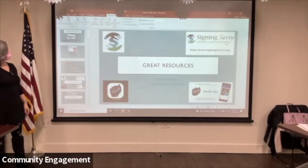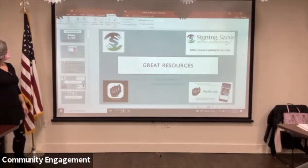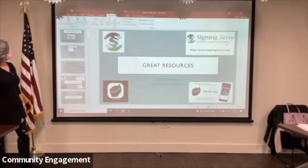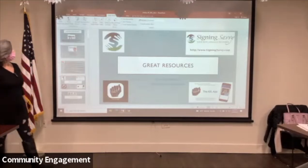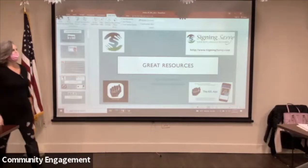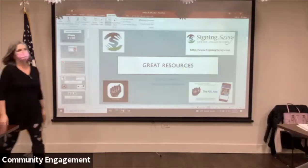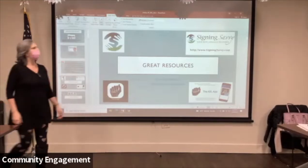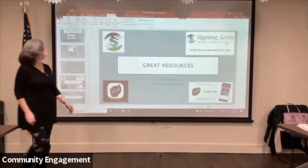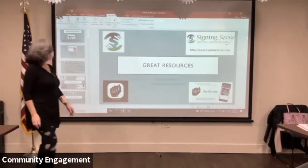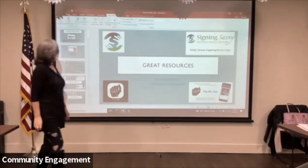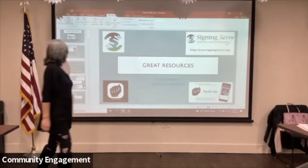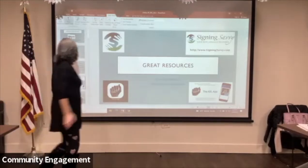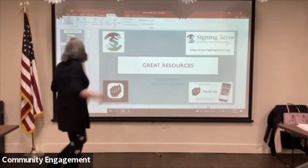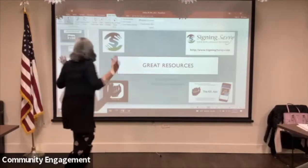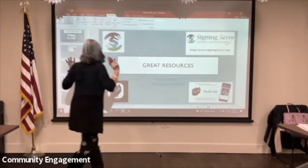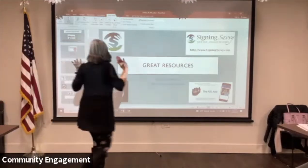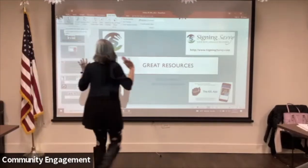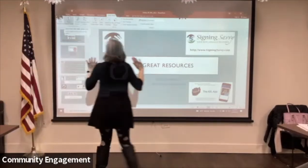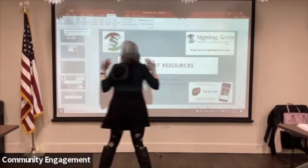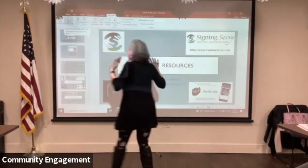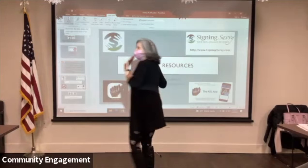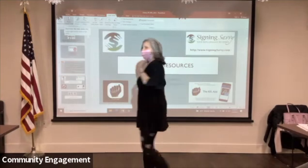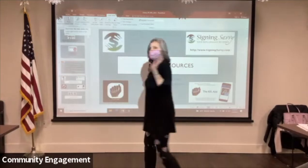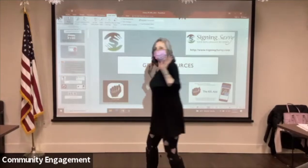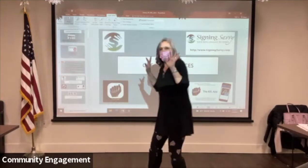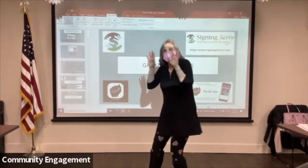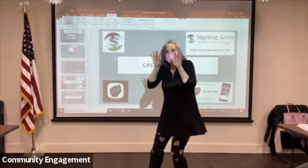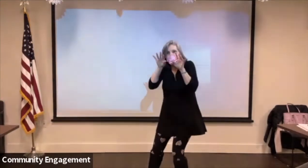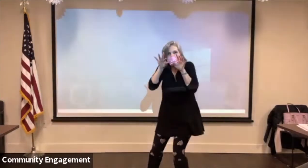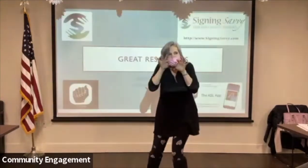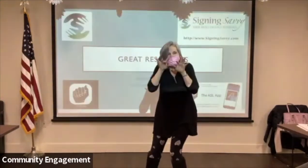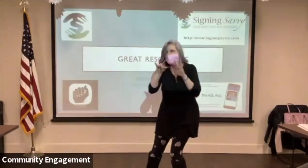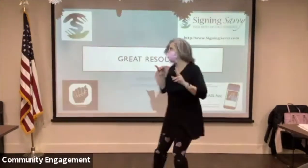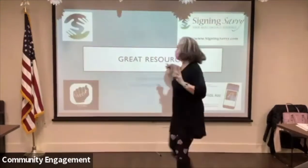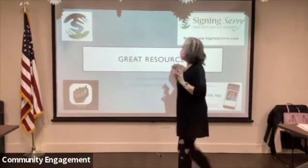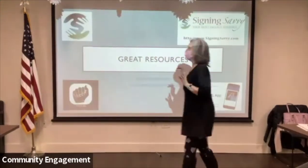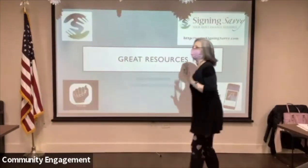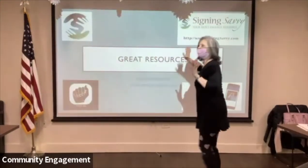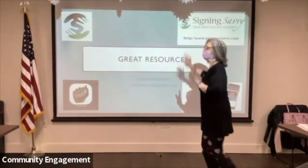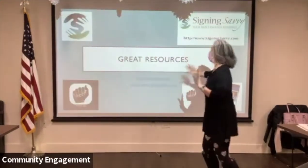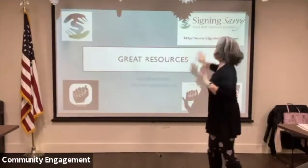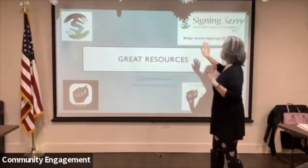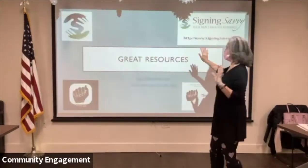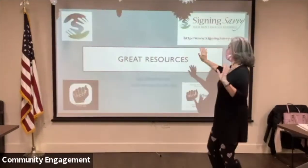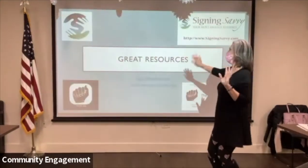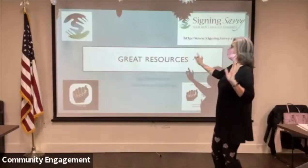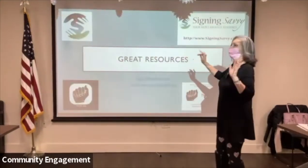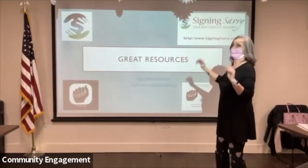thing. Oh, were you touching it? No. Oh, so I was going to say, maybe it's magic. I wish. I'm so used to the touch. I'm so spoiled with,